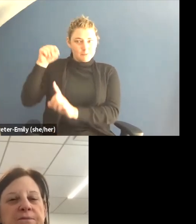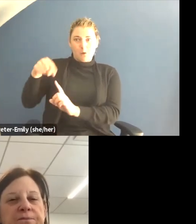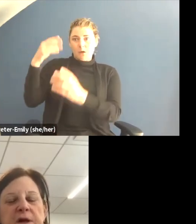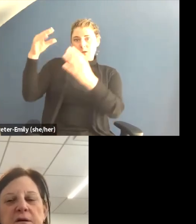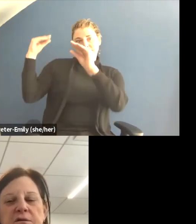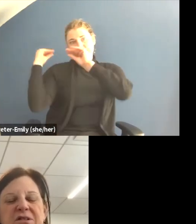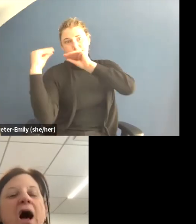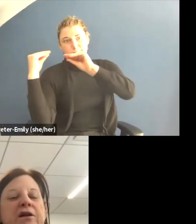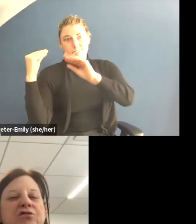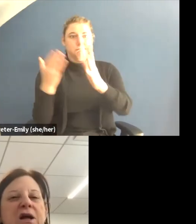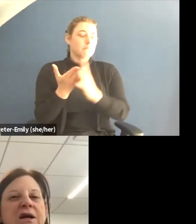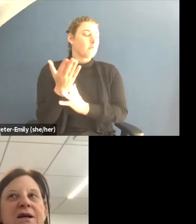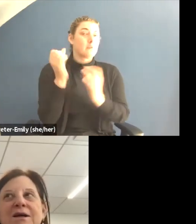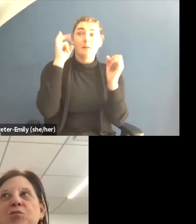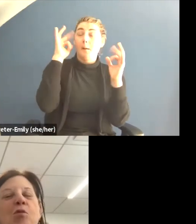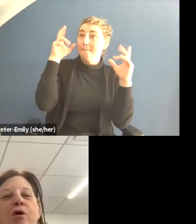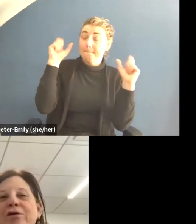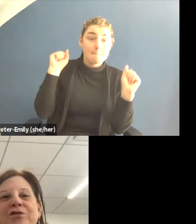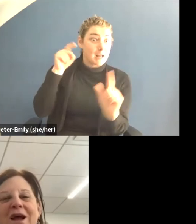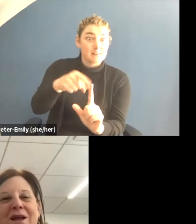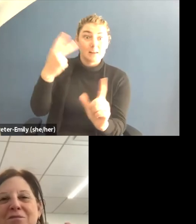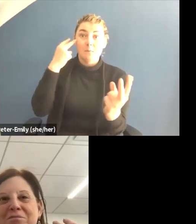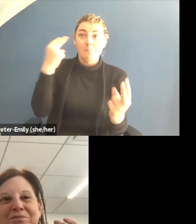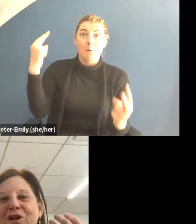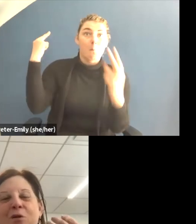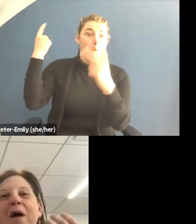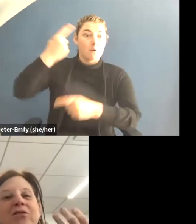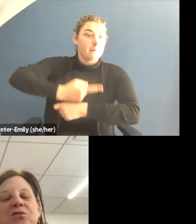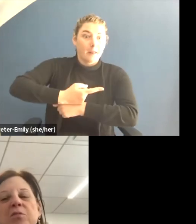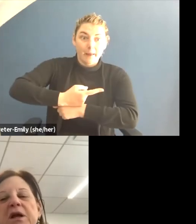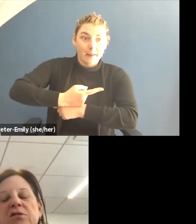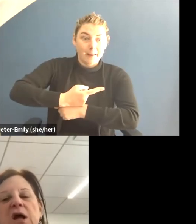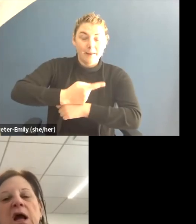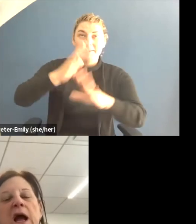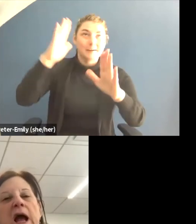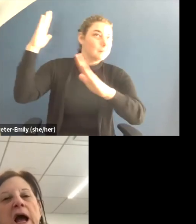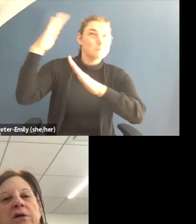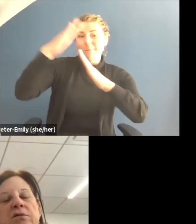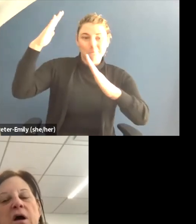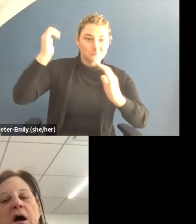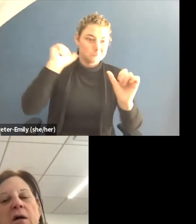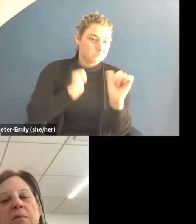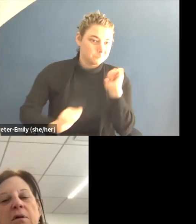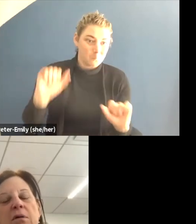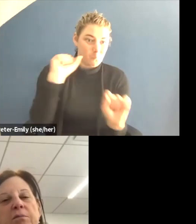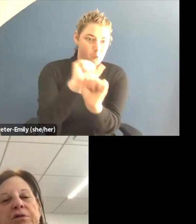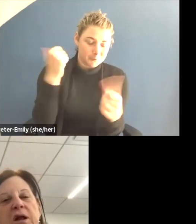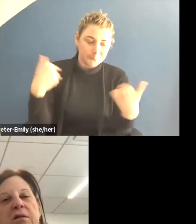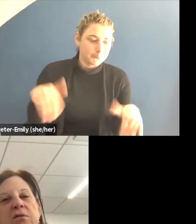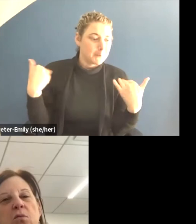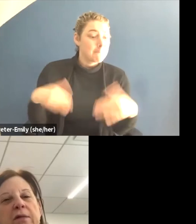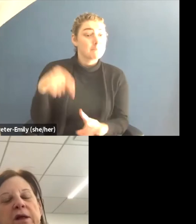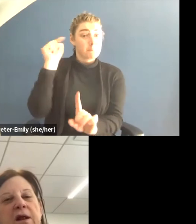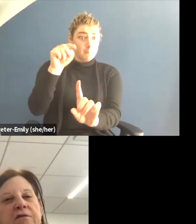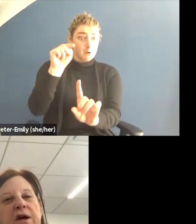this astonishing Memorial Day, you know, masterpiece. And